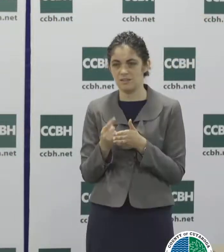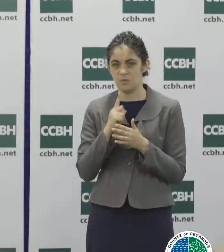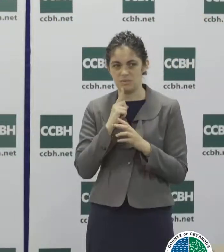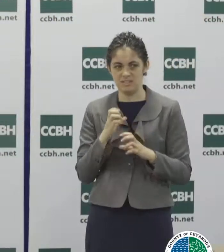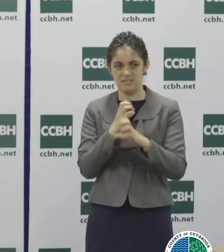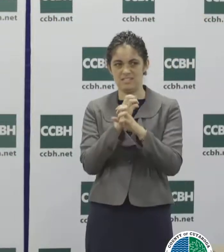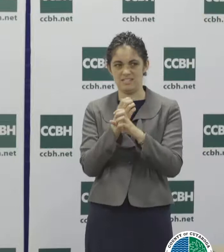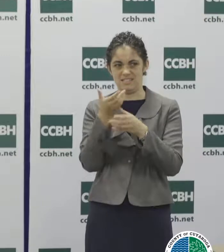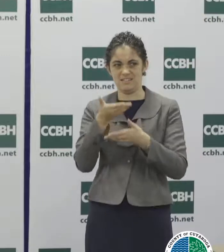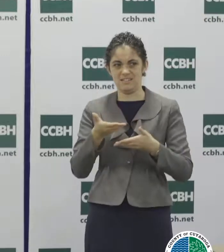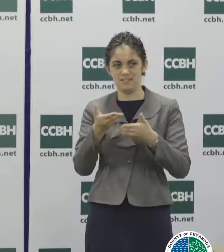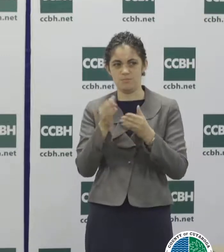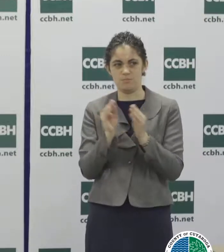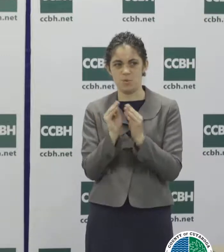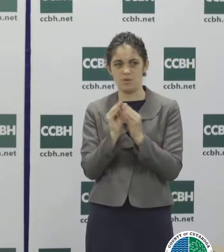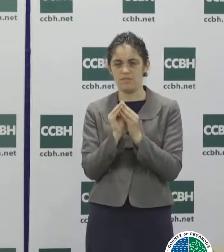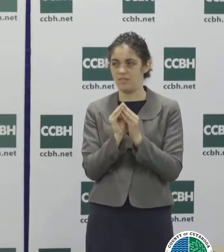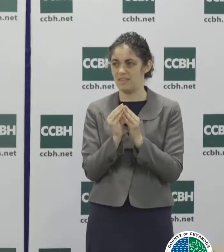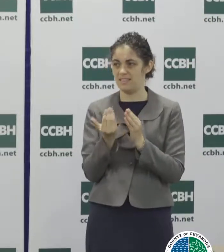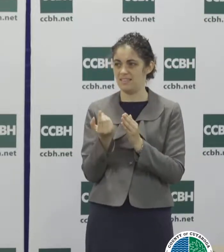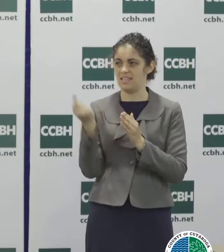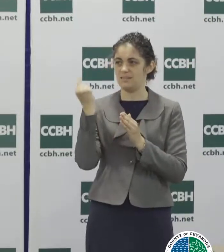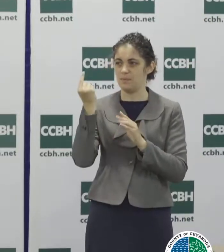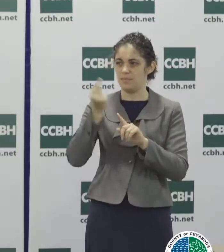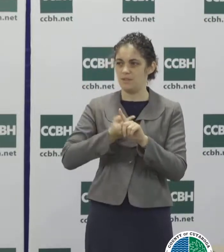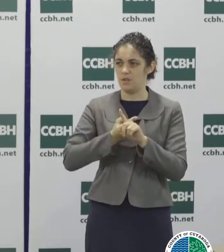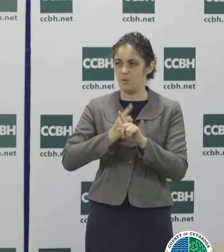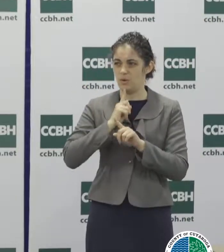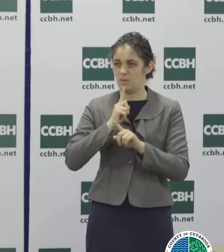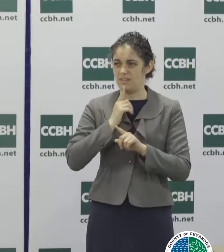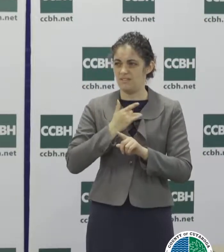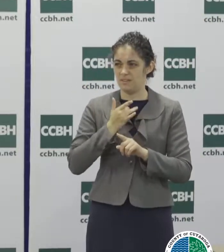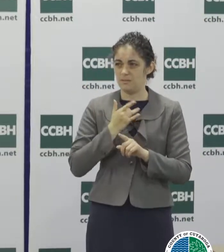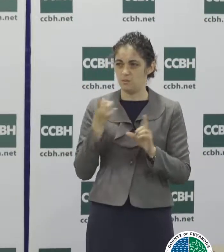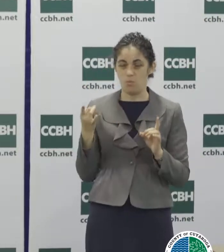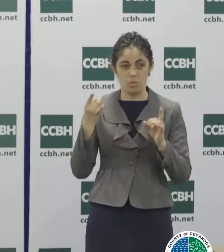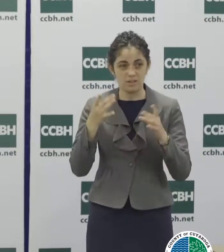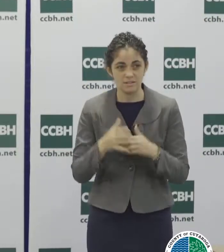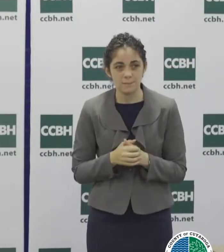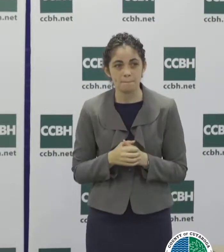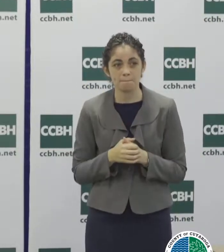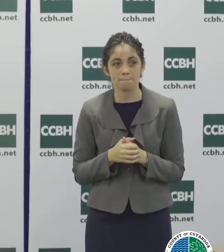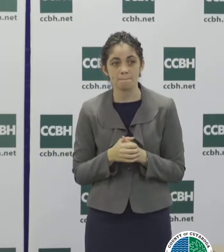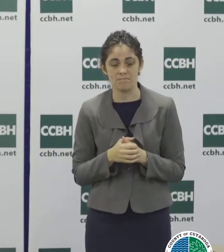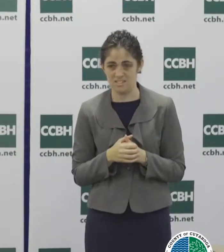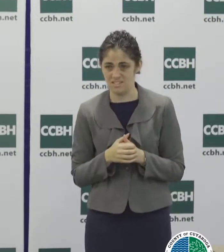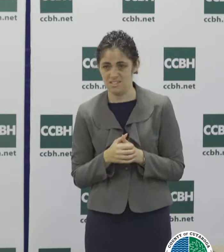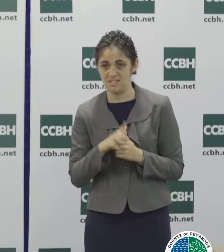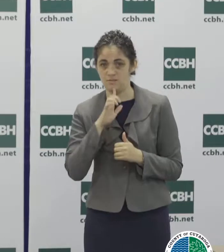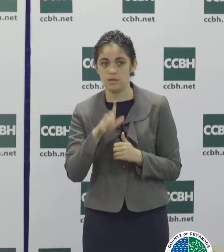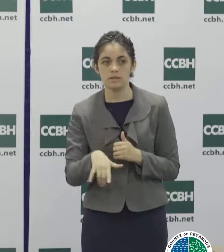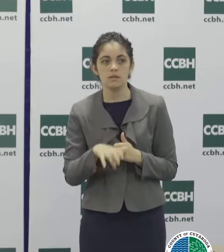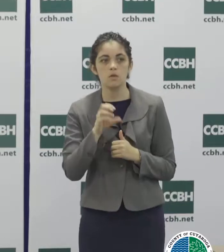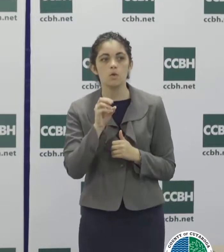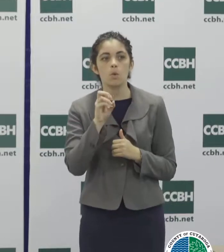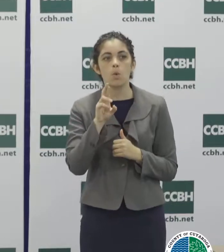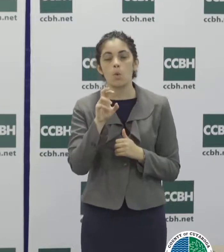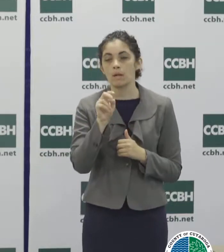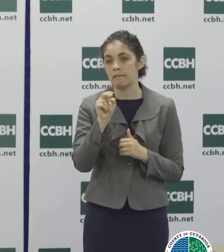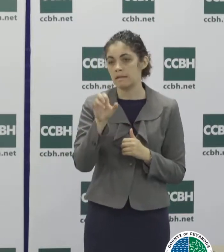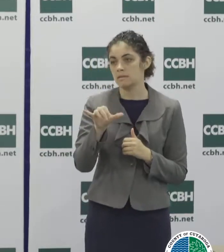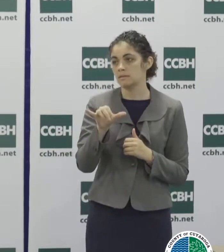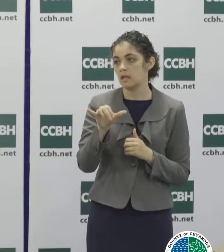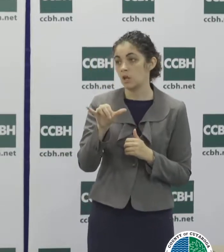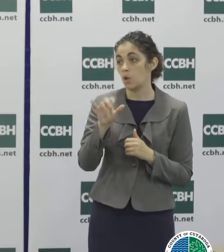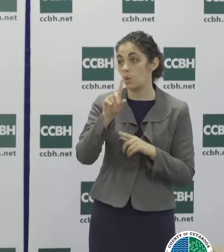is more than it was a month ago when it felt like we were in the heat of things? Yeah, so Courtney's question is about